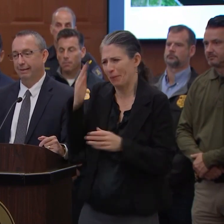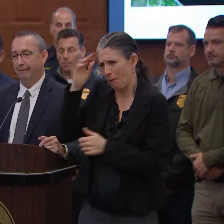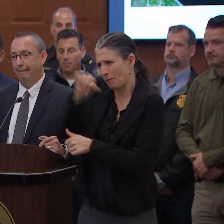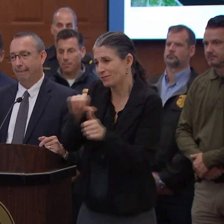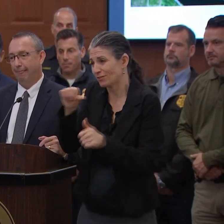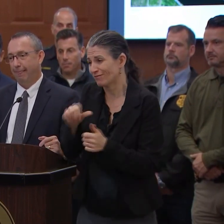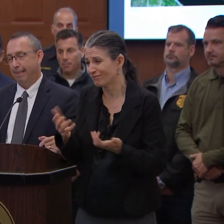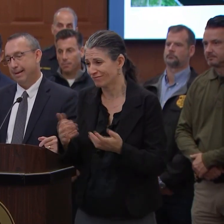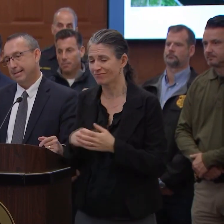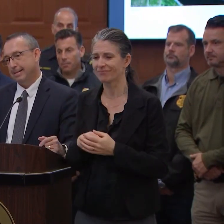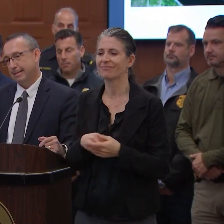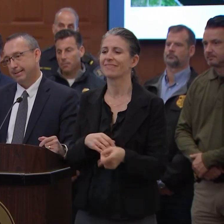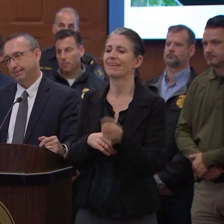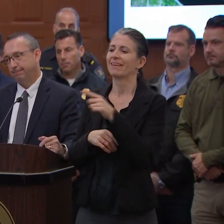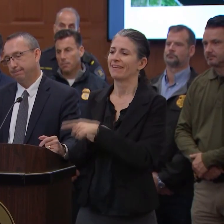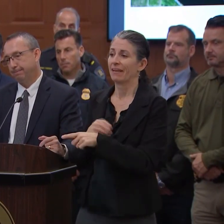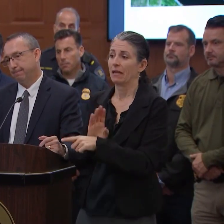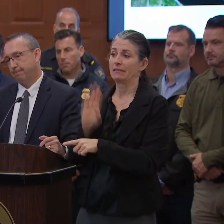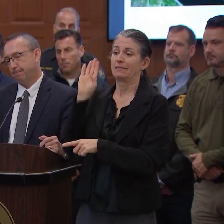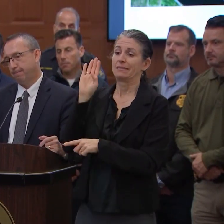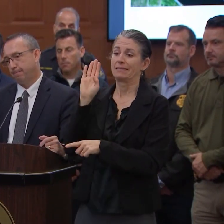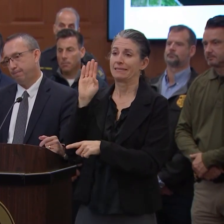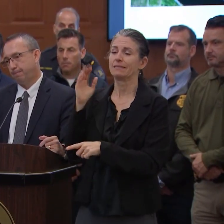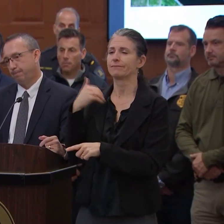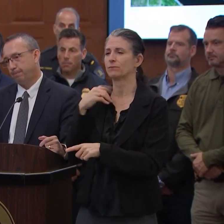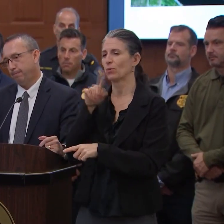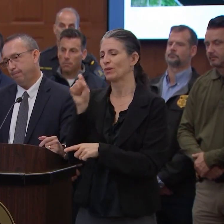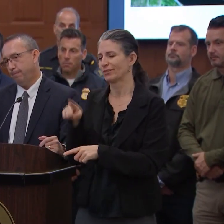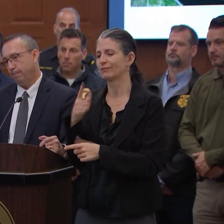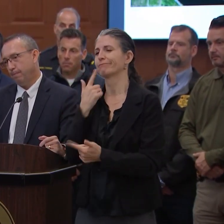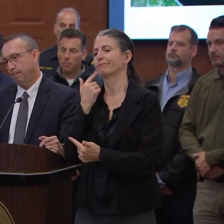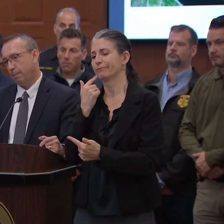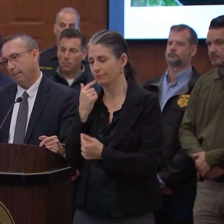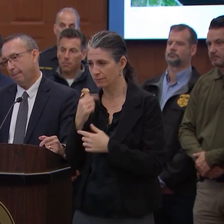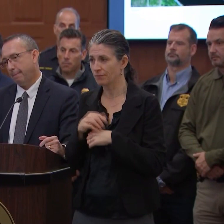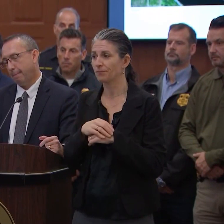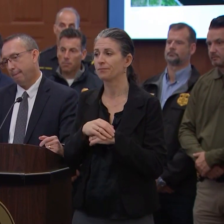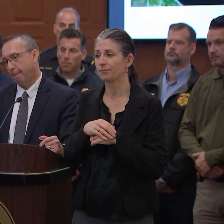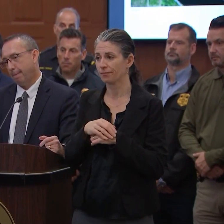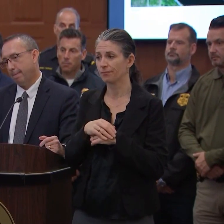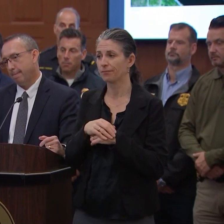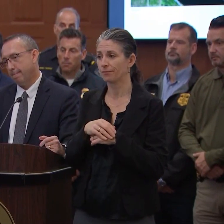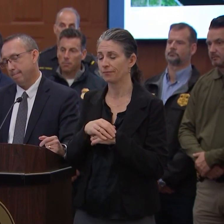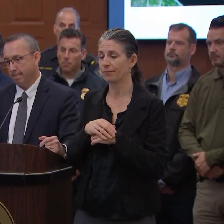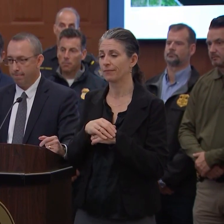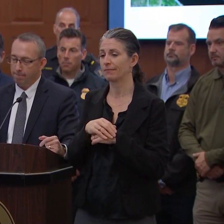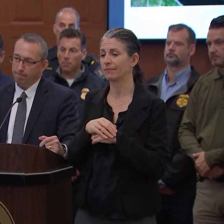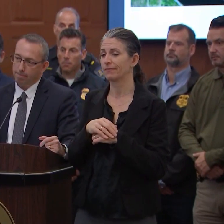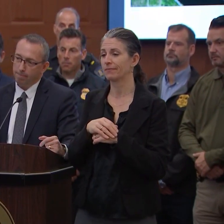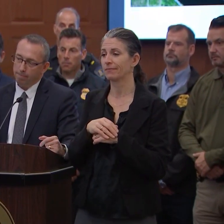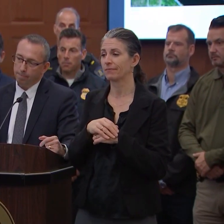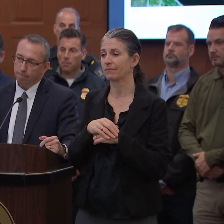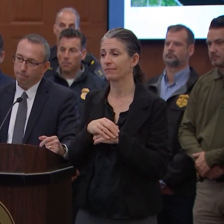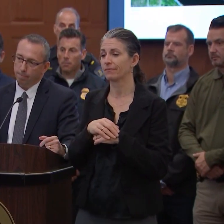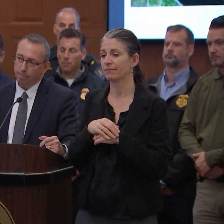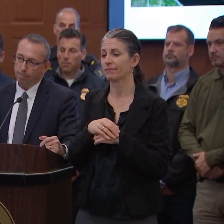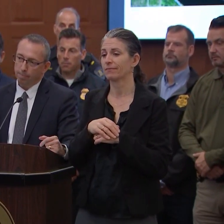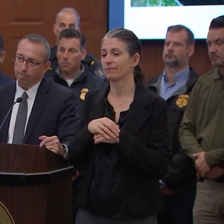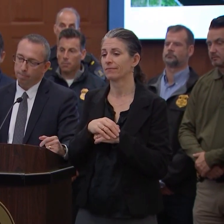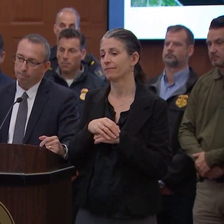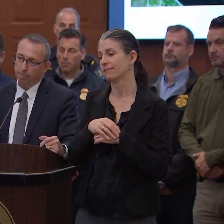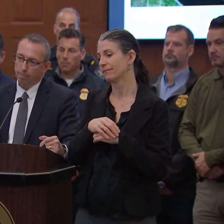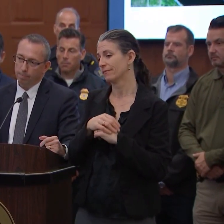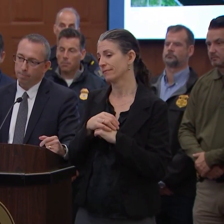I got another question. We haven't talked a lot about what he was doing in the